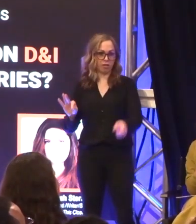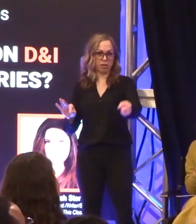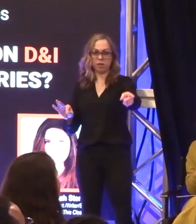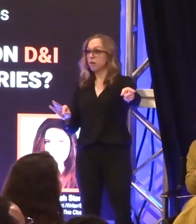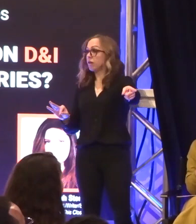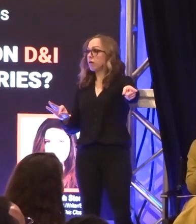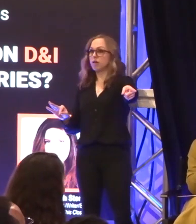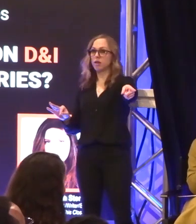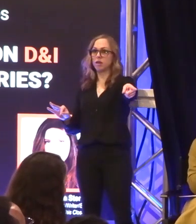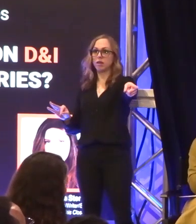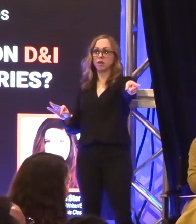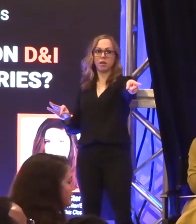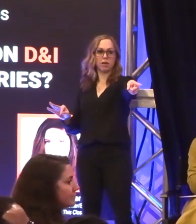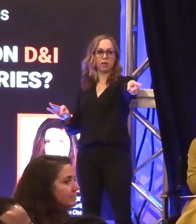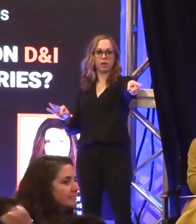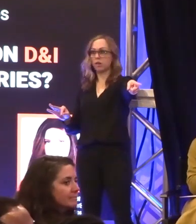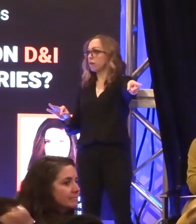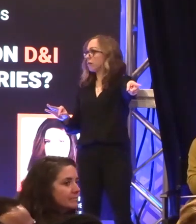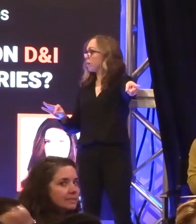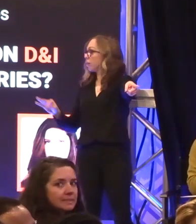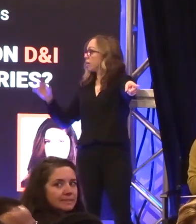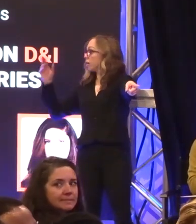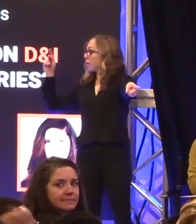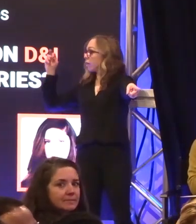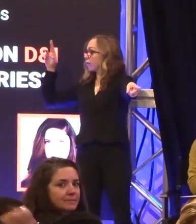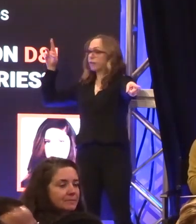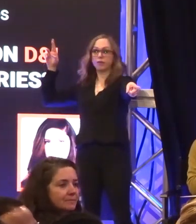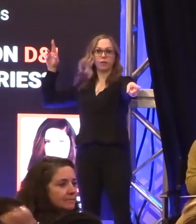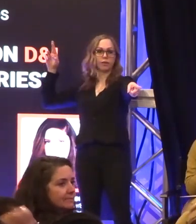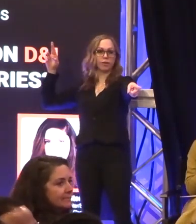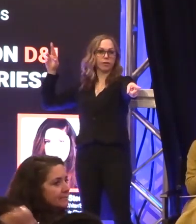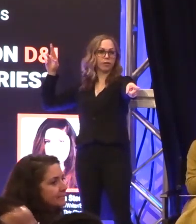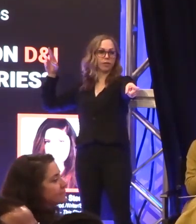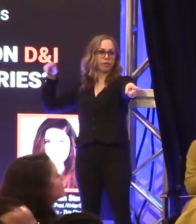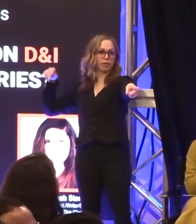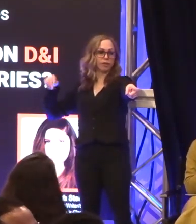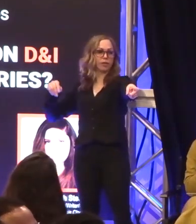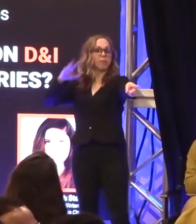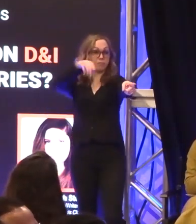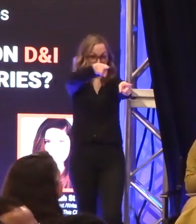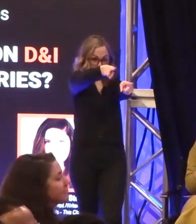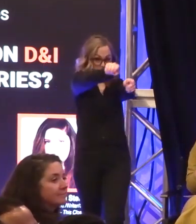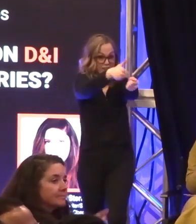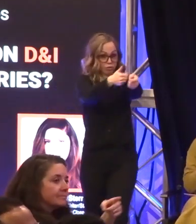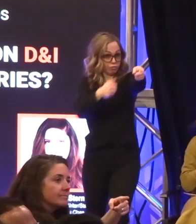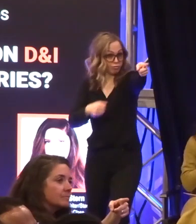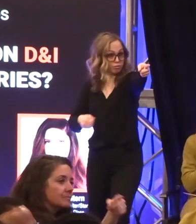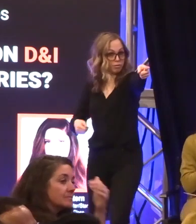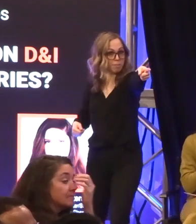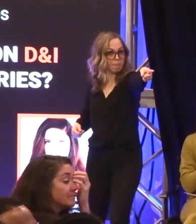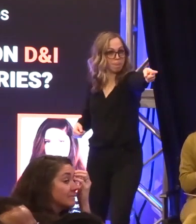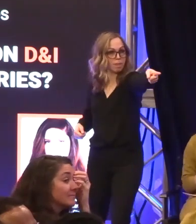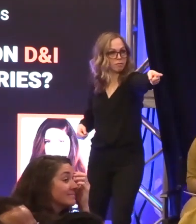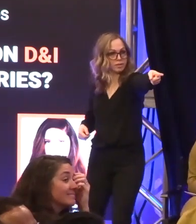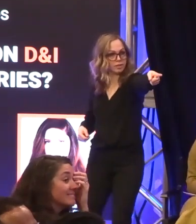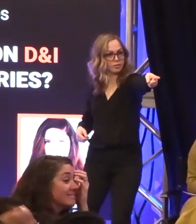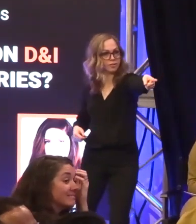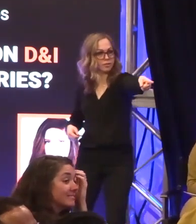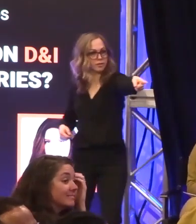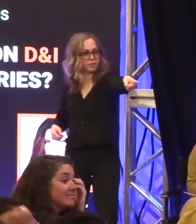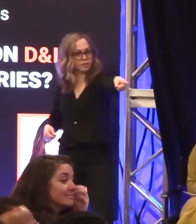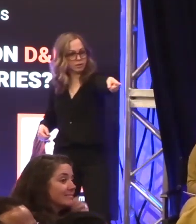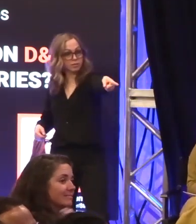you. As a starting place. We have a question in the front here. Right here. Perfect.